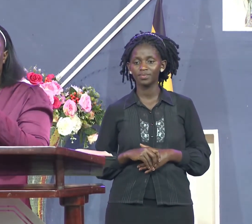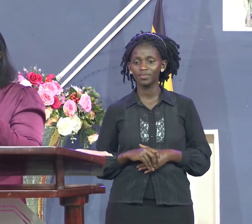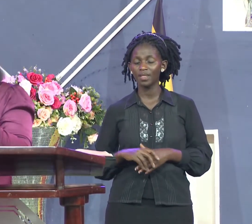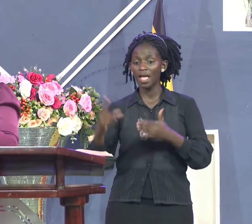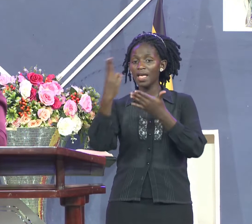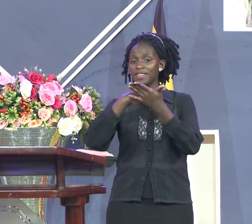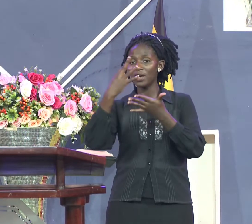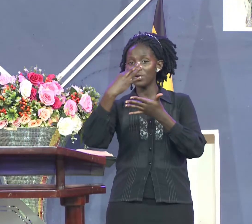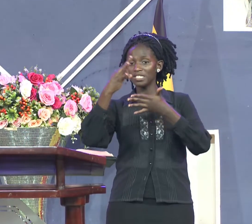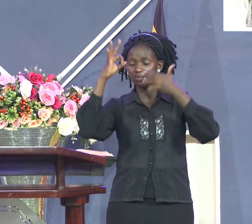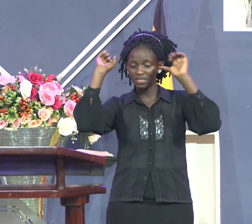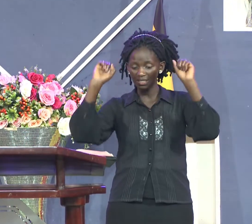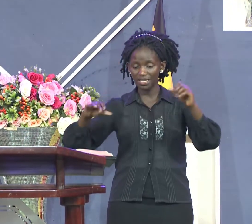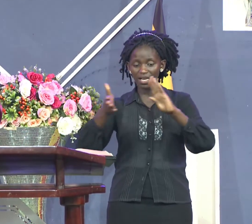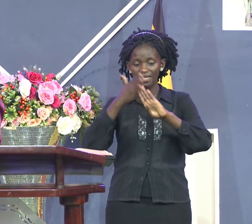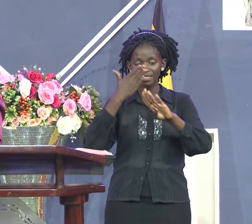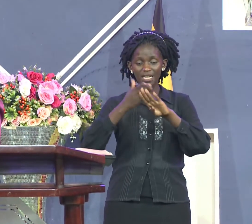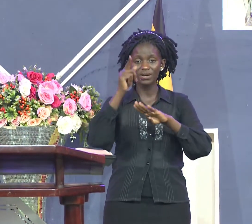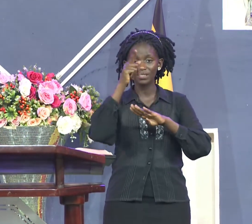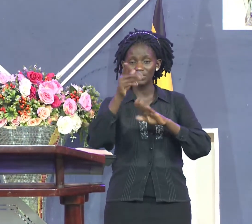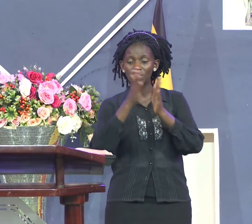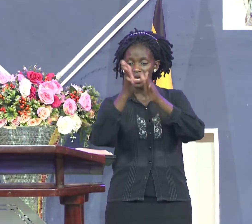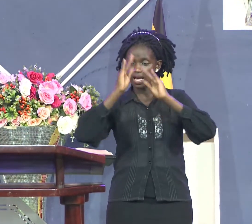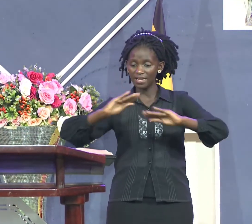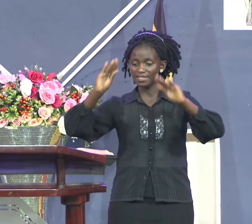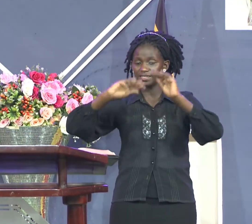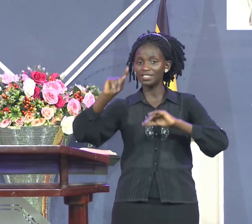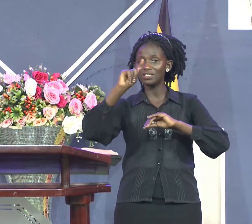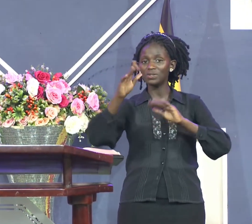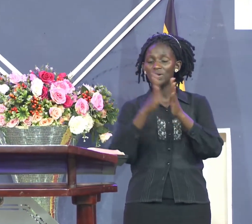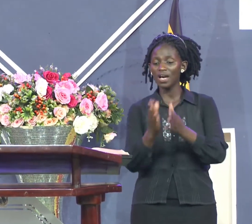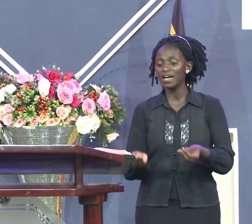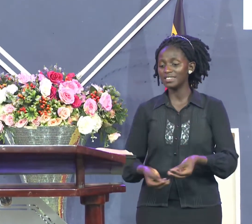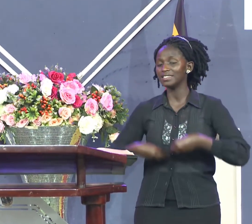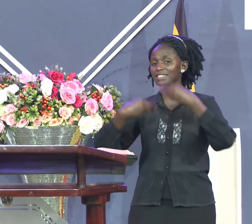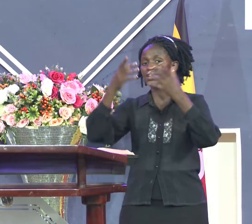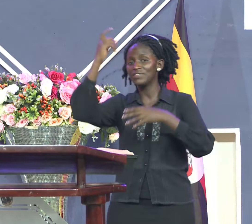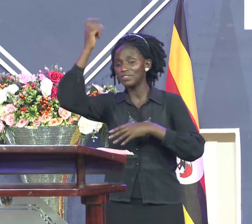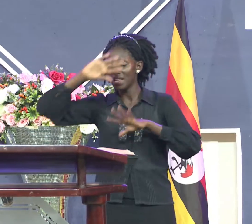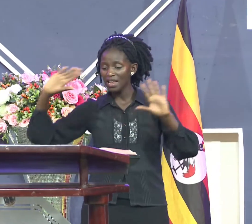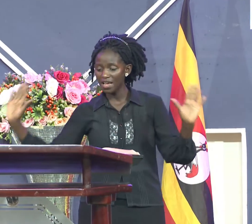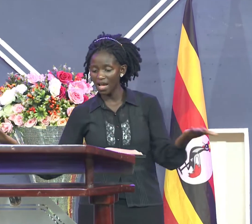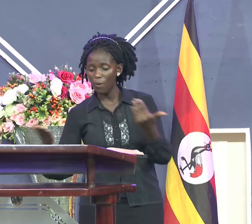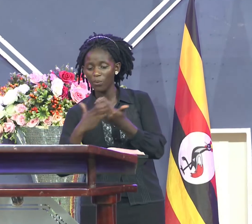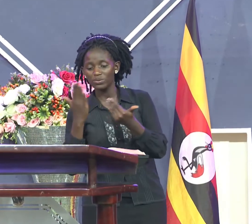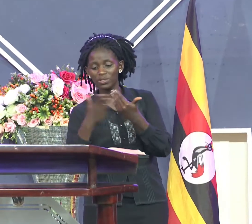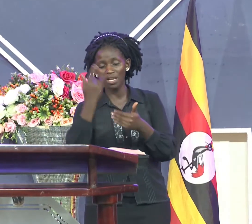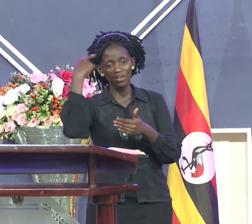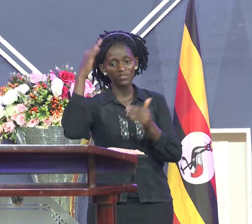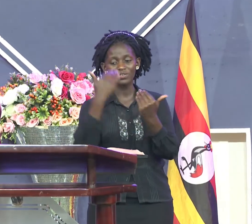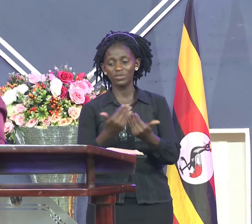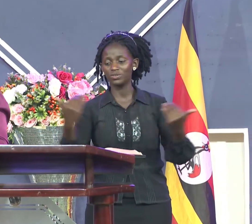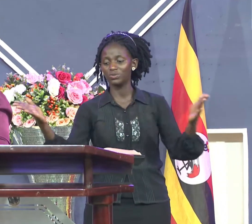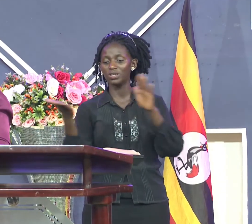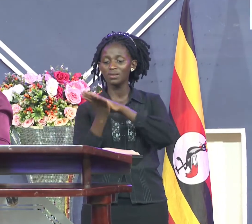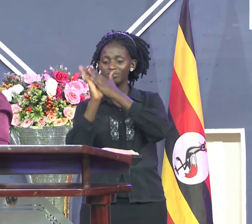Moyo mtukuvu yagenda okulagirira, yagenda okusomesa, yagenda okuwa amagezi engeri gy'onooleramu abaana bo.